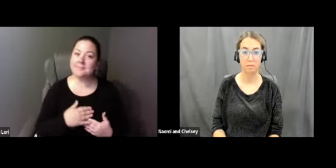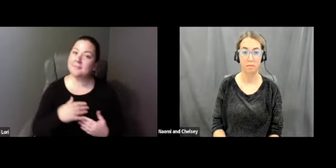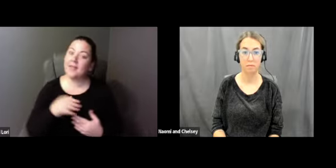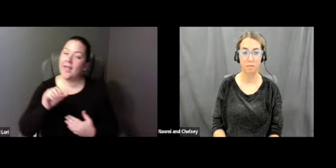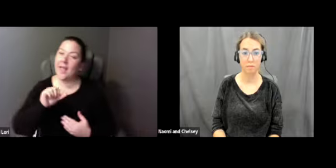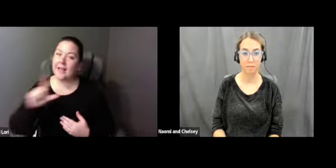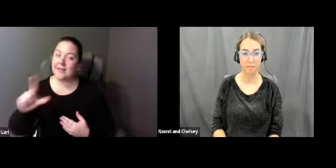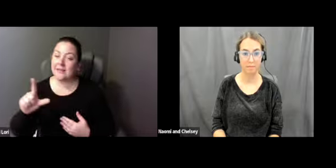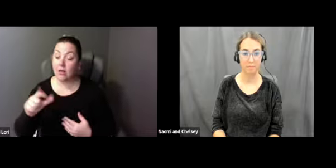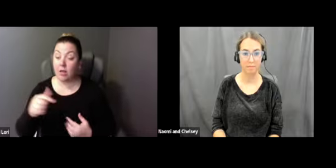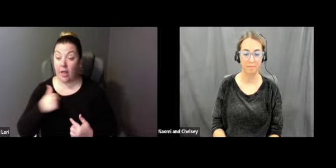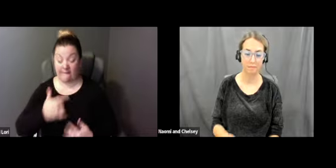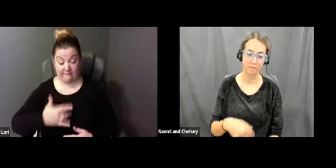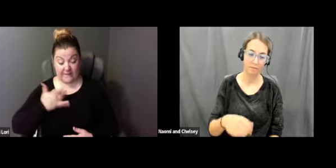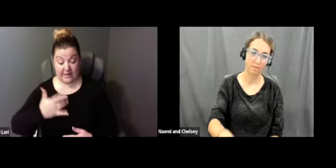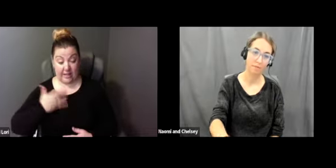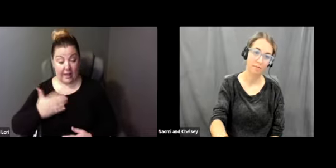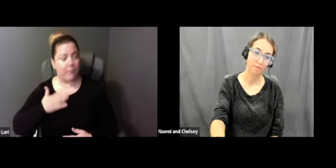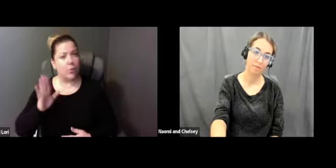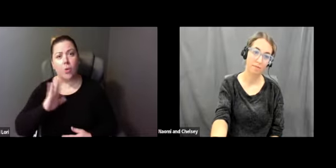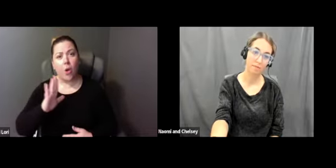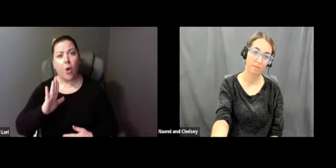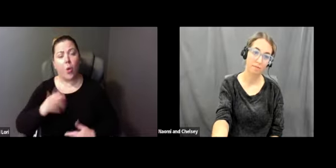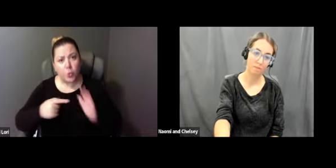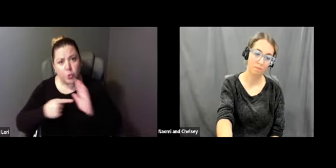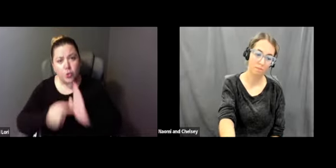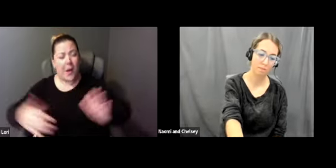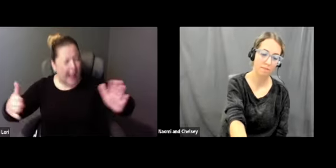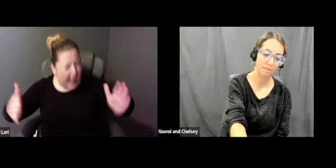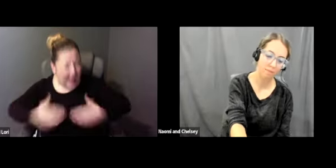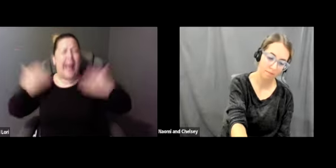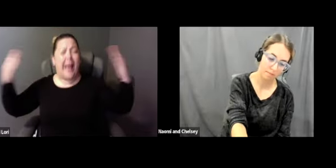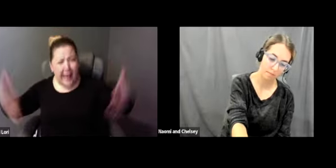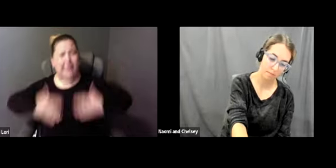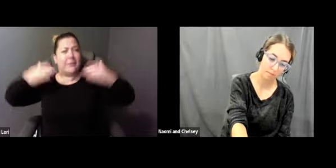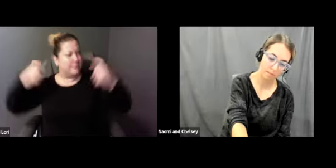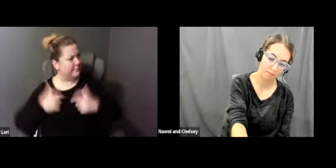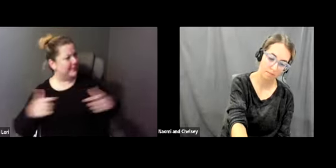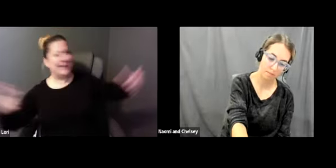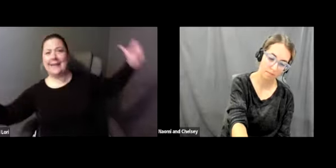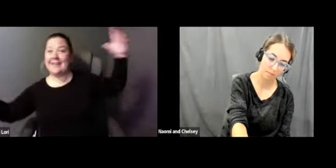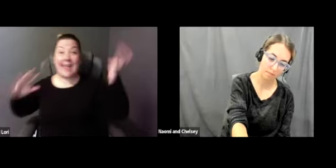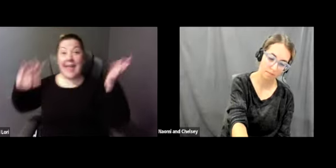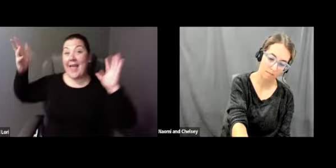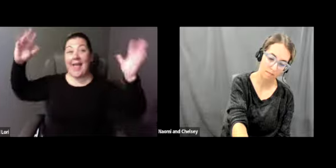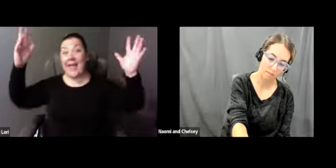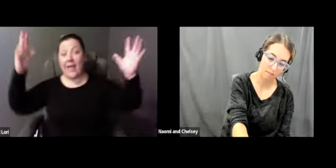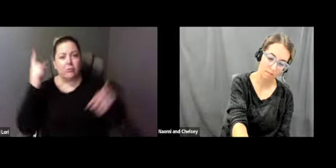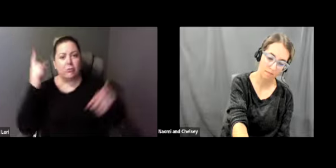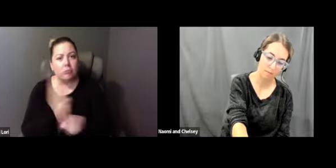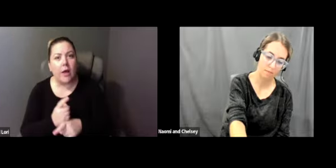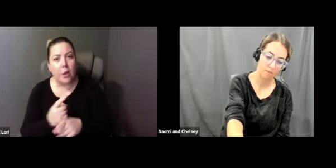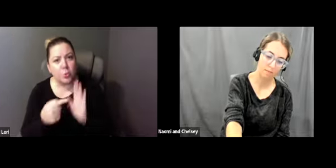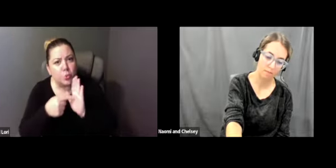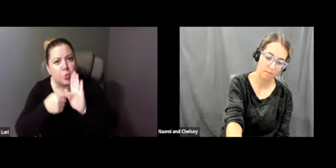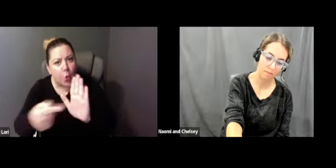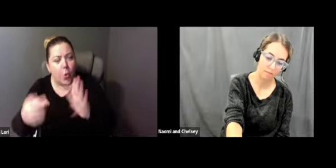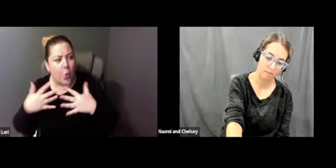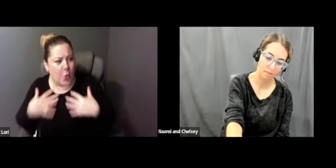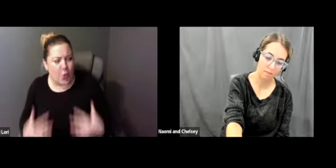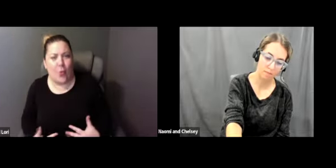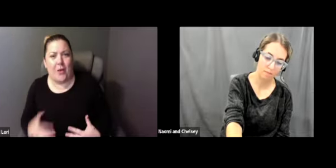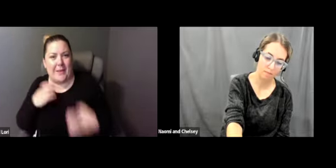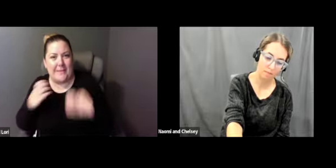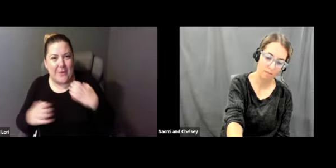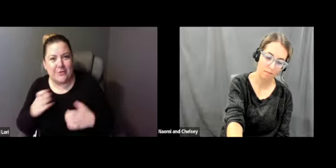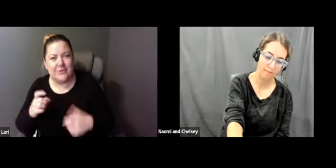don't reference emotions, we show the emotions. We smile, we get bigger, and we're happy. And so you have to show that in